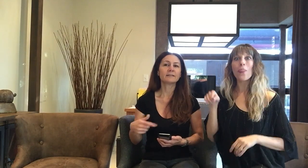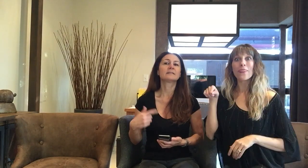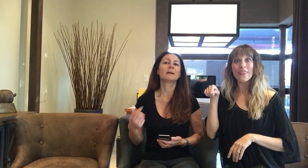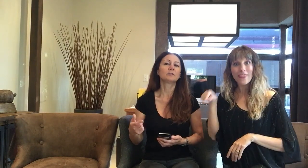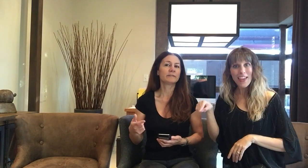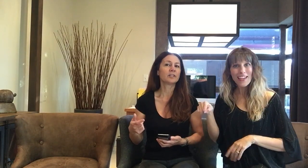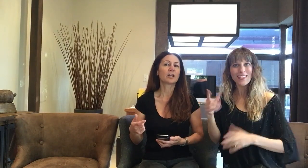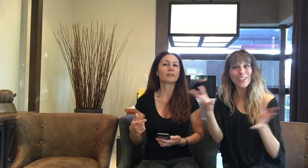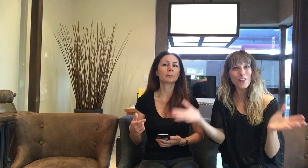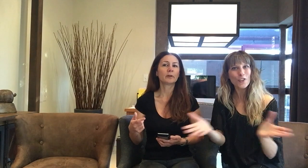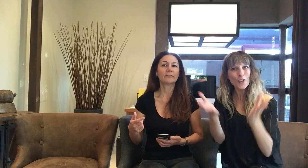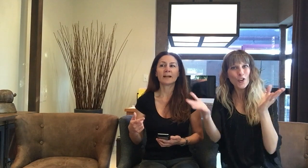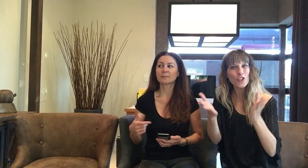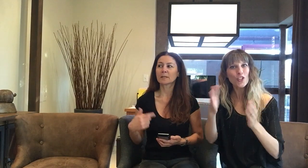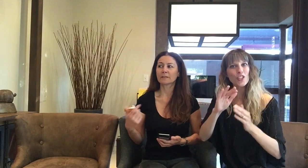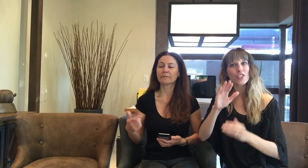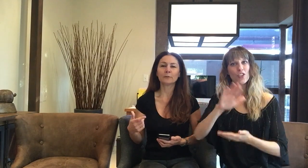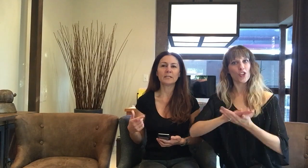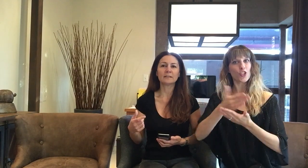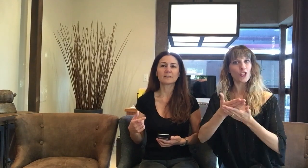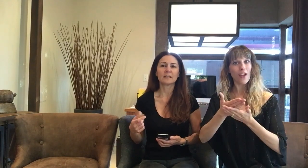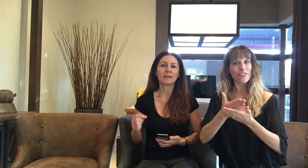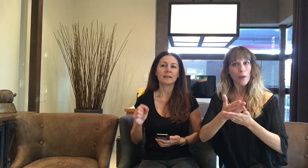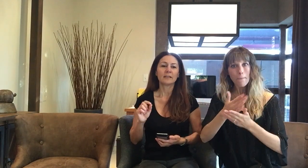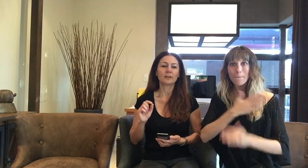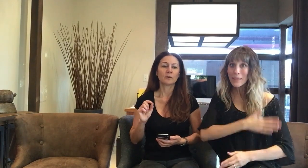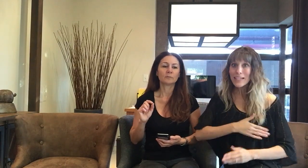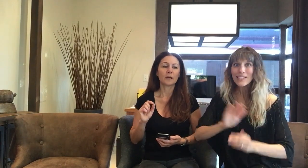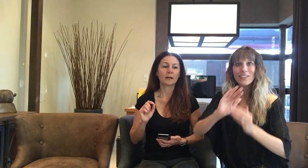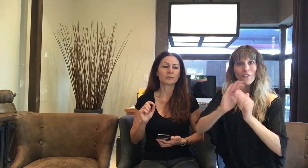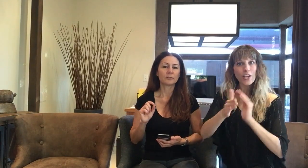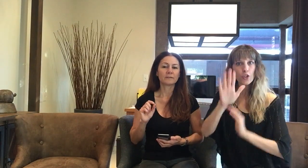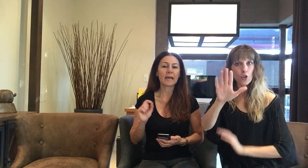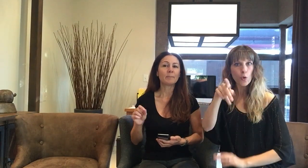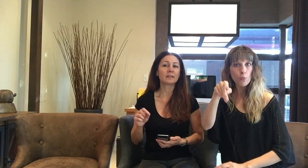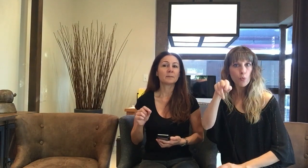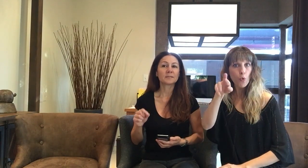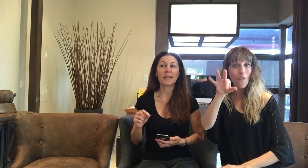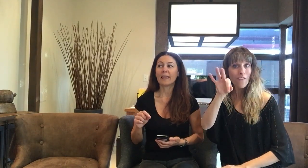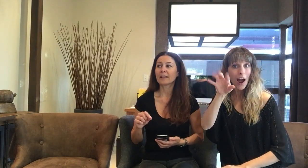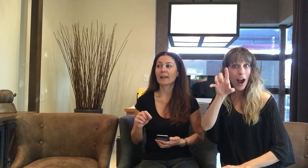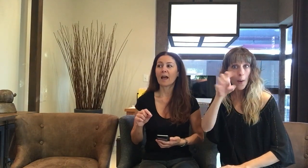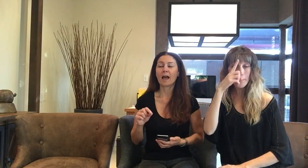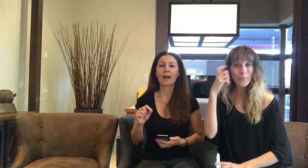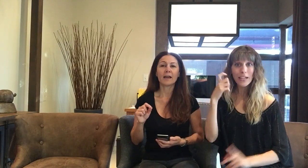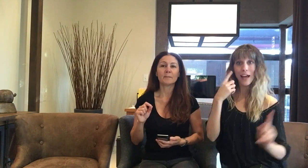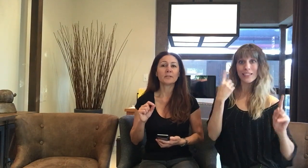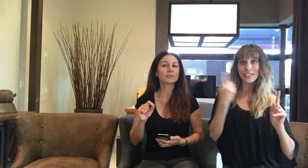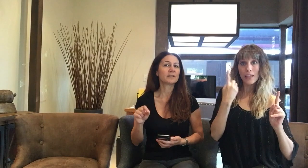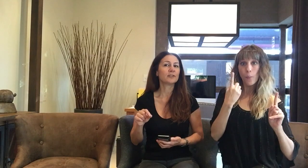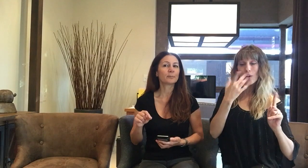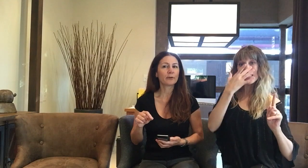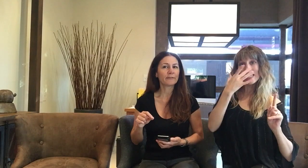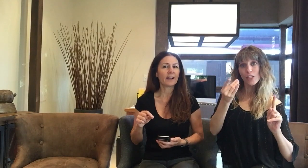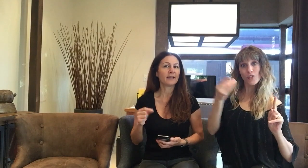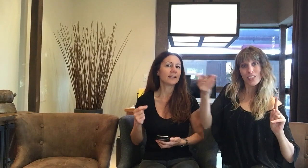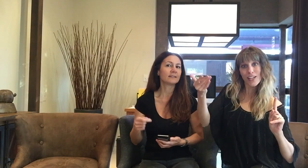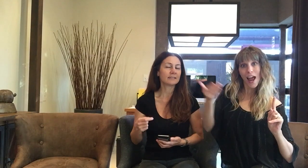incentivizes them to finish out their profiles because a foodie is, you know, sort of tapping them saying, "I'm interested in your profile, I'd like to see